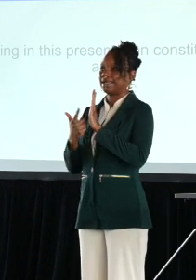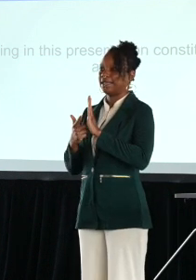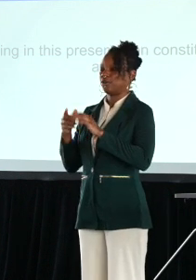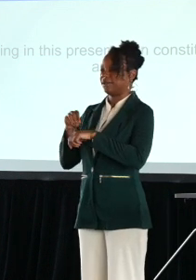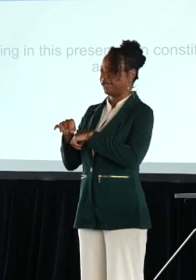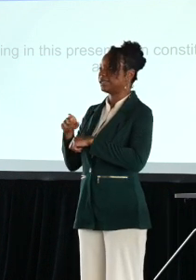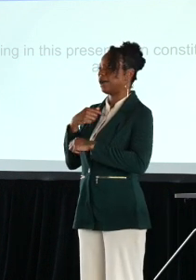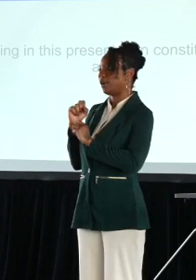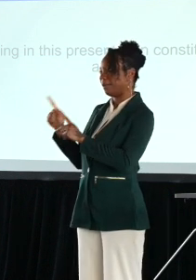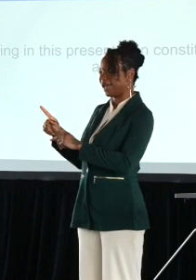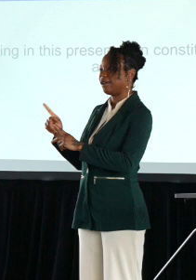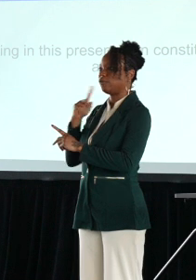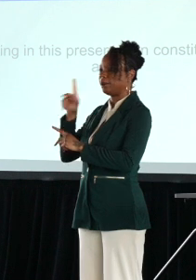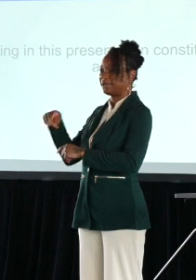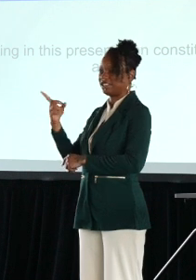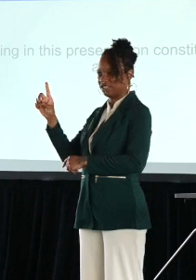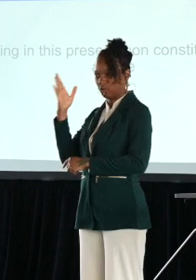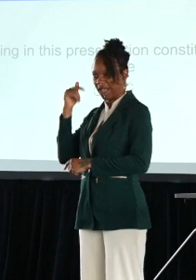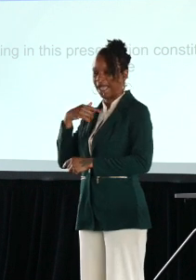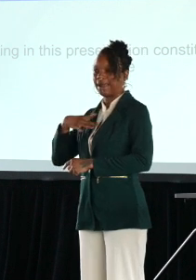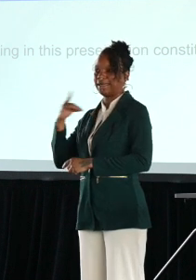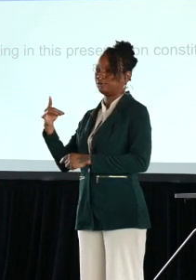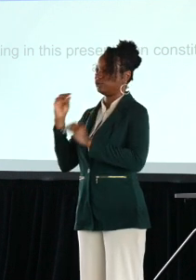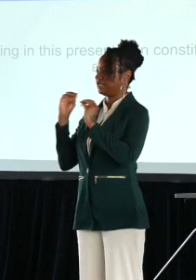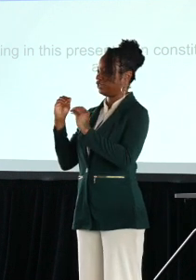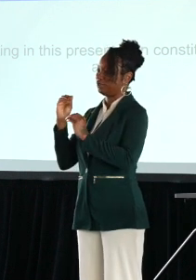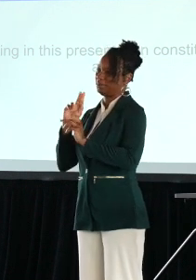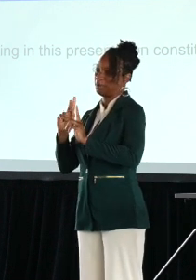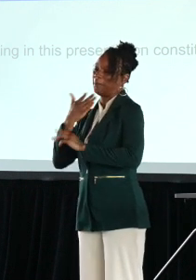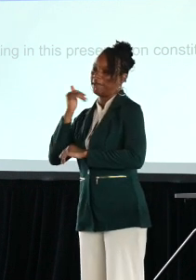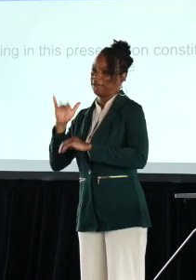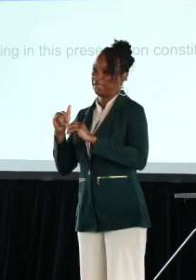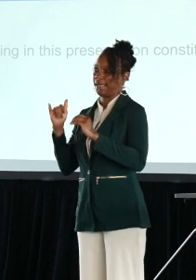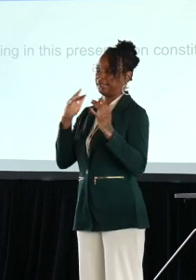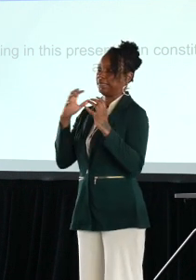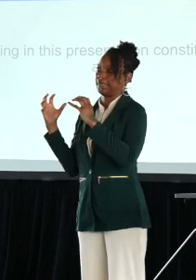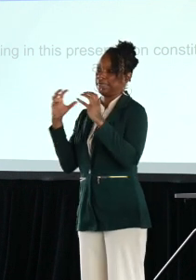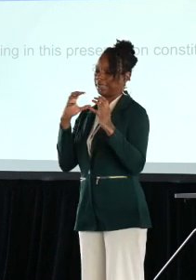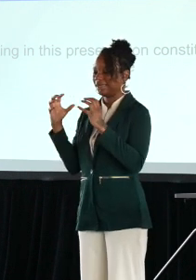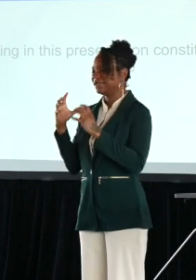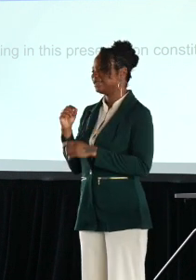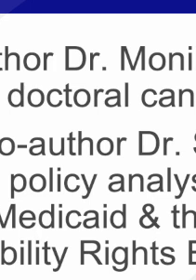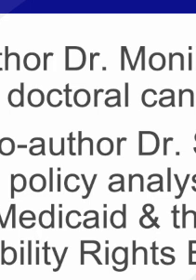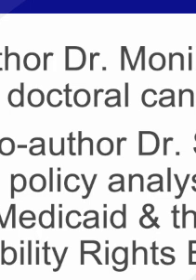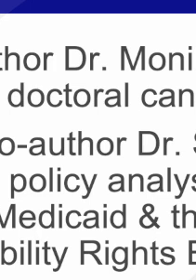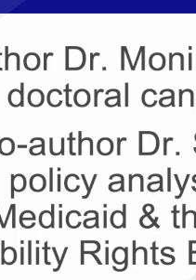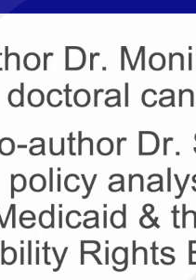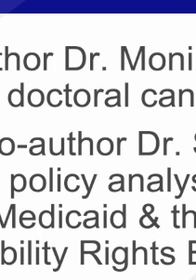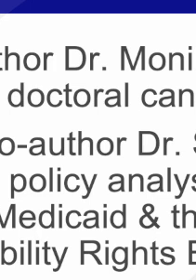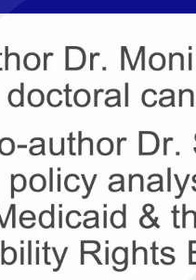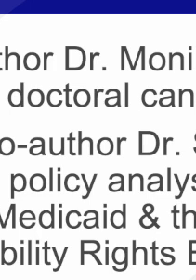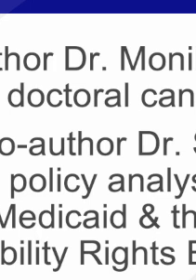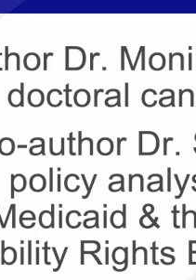also, I want to thank Dr. Rimmer invited me because I co-authored an article with Dr. Monica Mitra